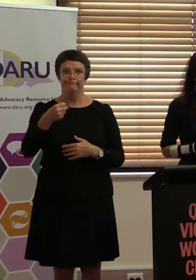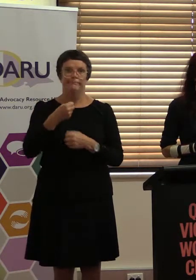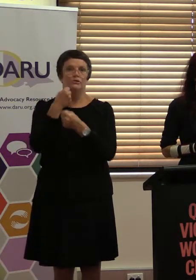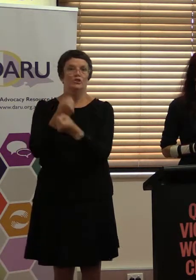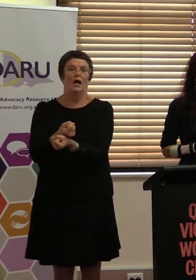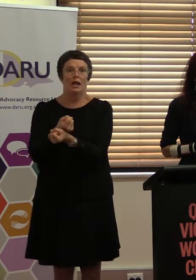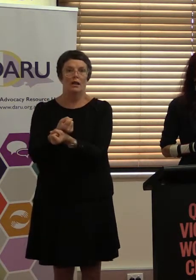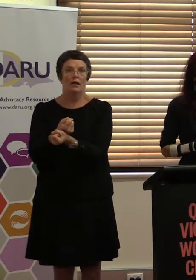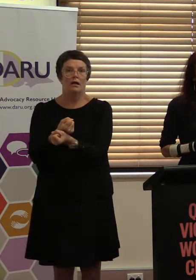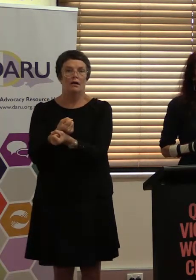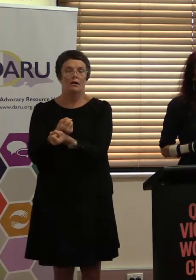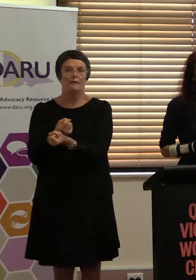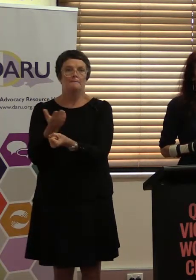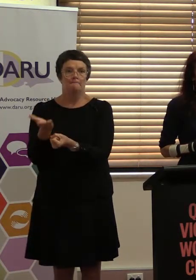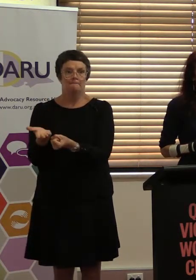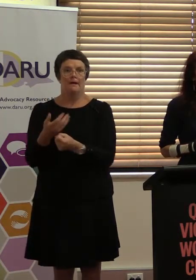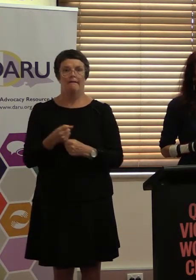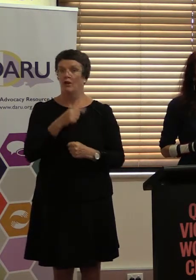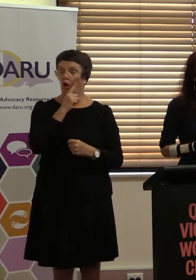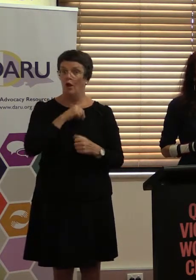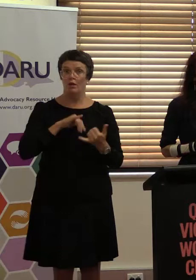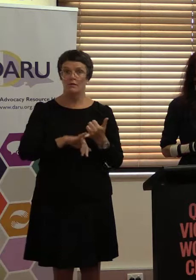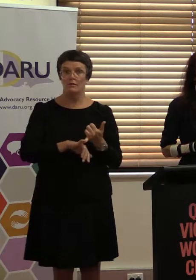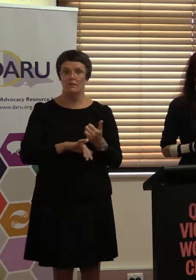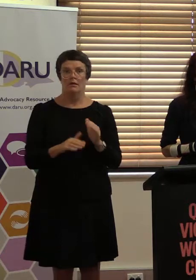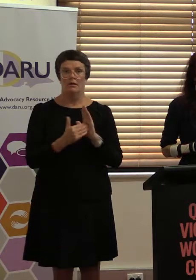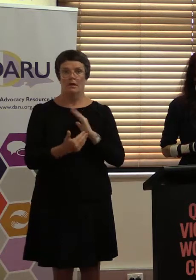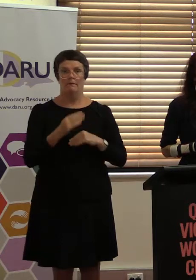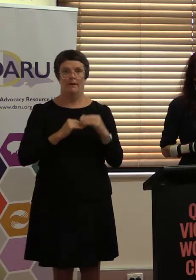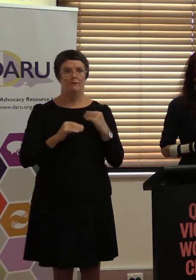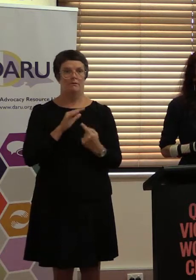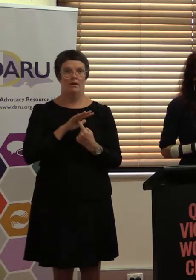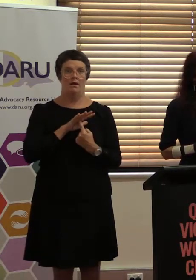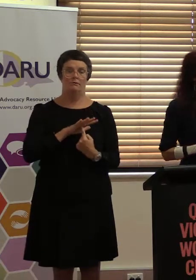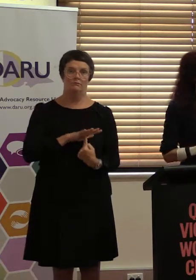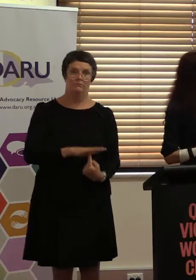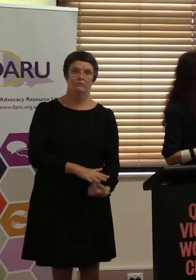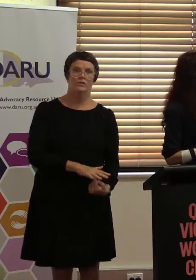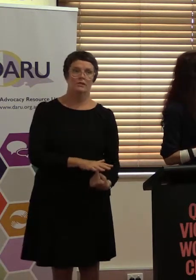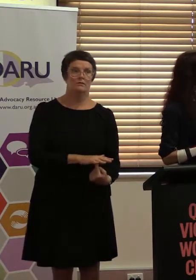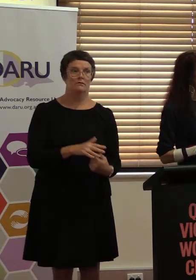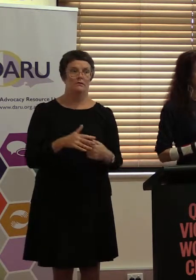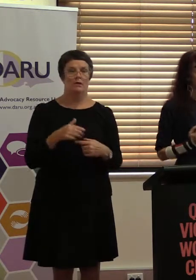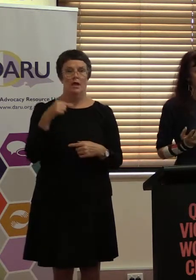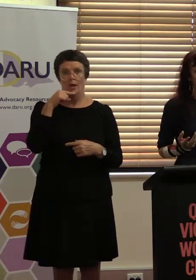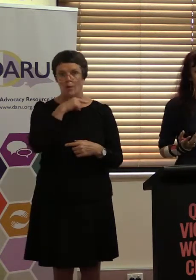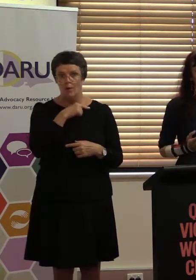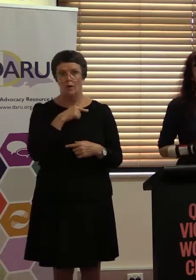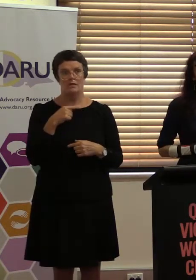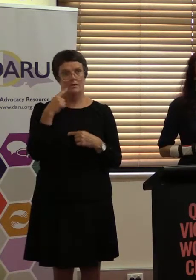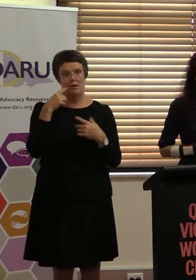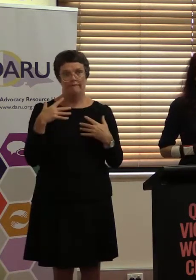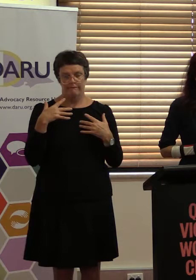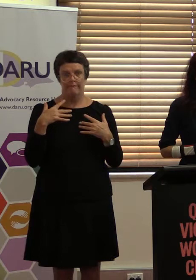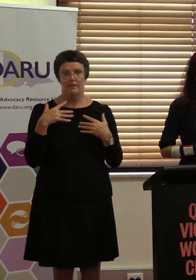system, we've got girls who are becoming depressed, boys who are often developing